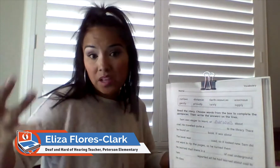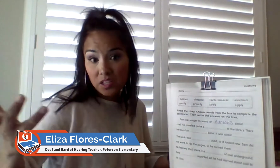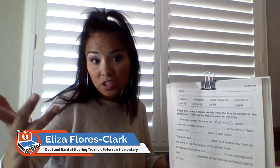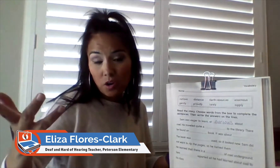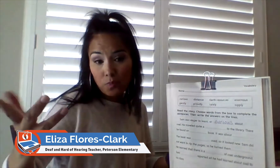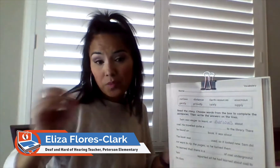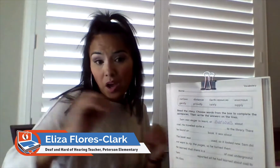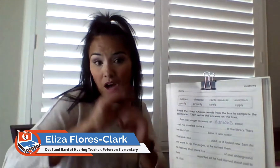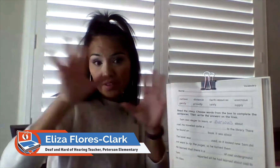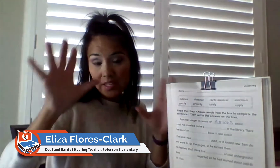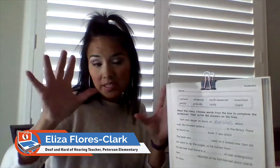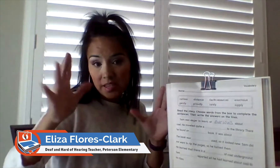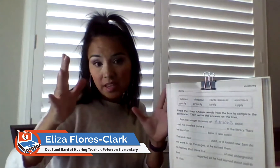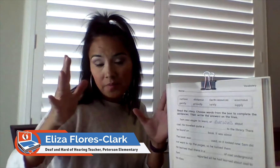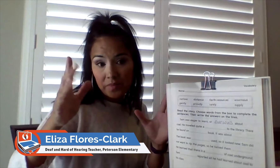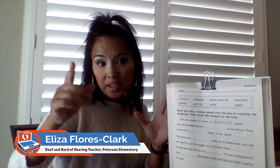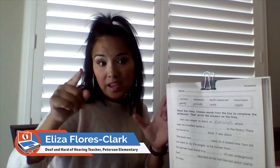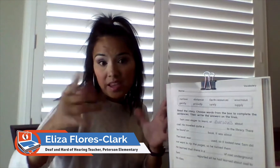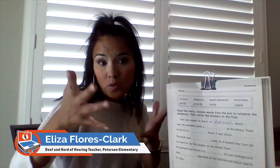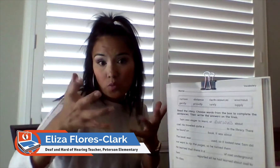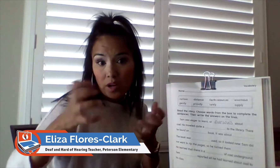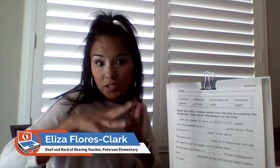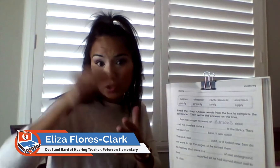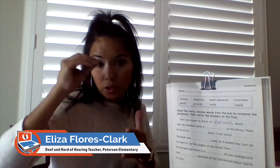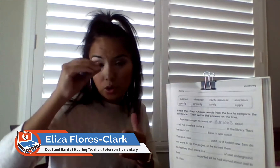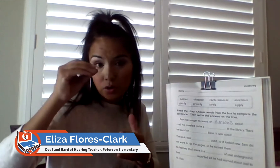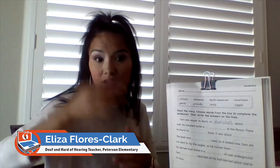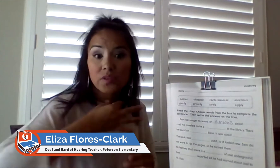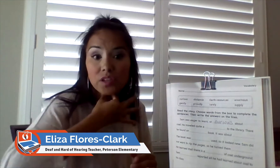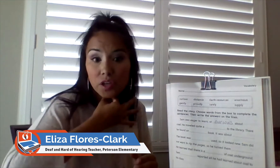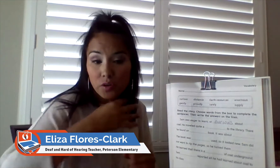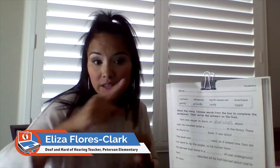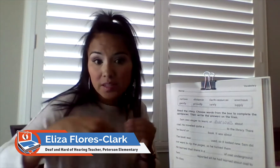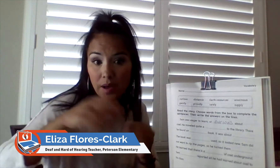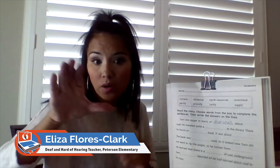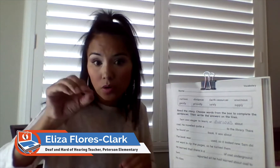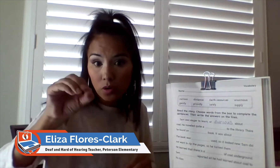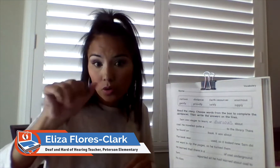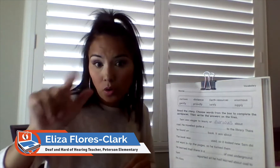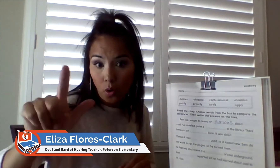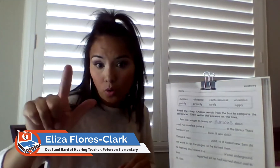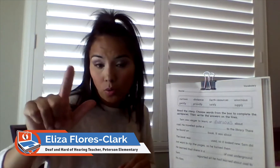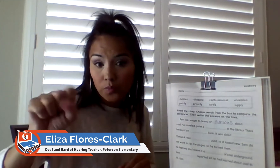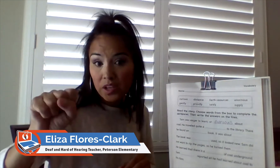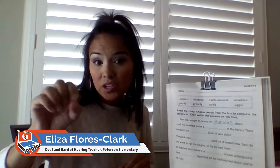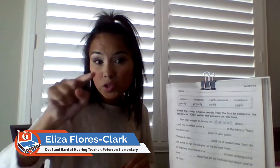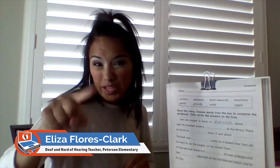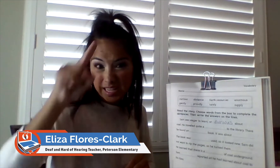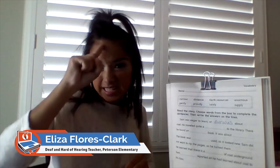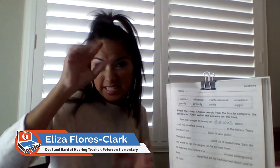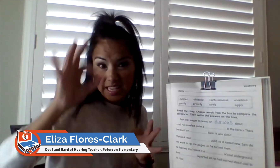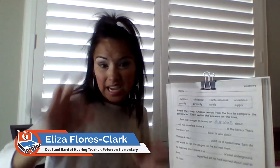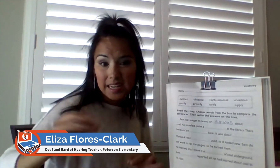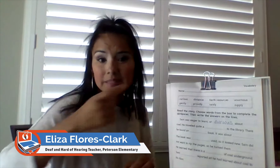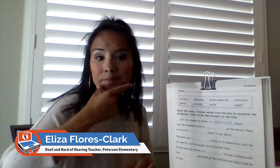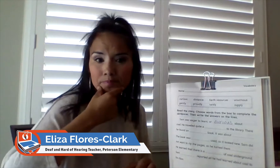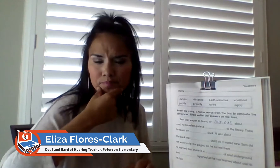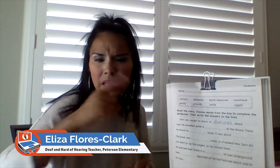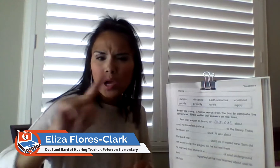So obviously he wanted to learn. He was curious about coal. So he decided, where